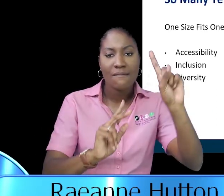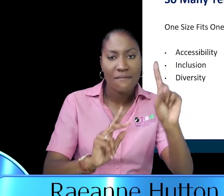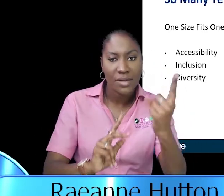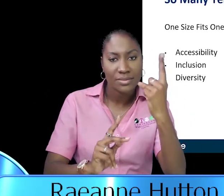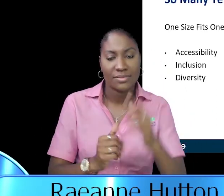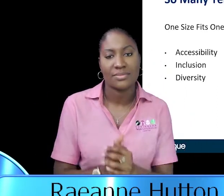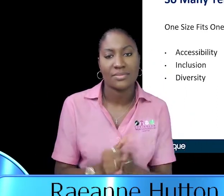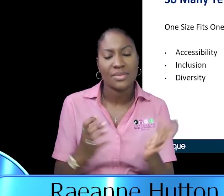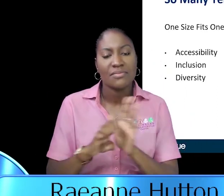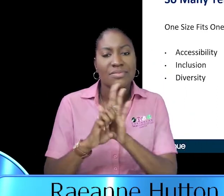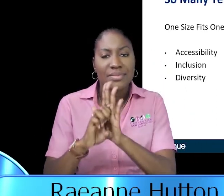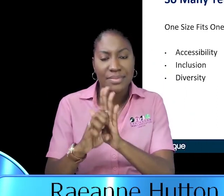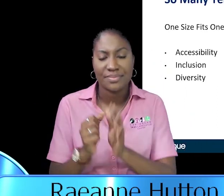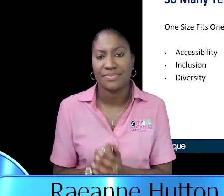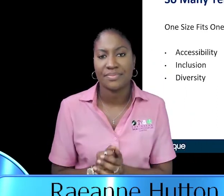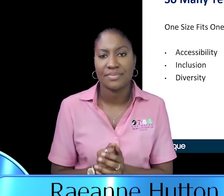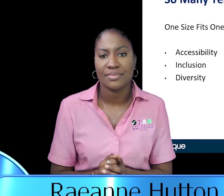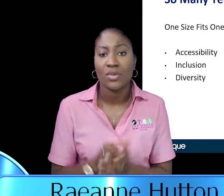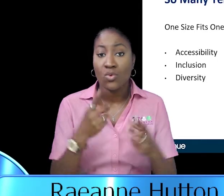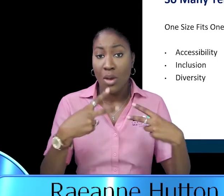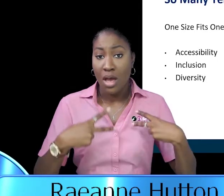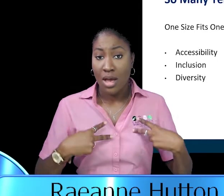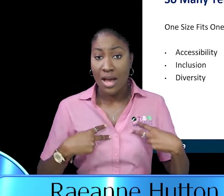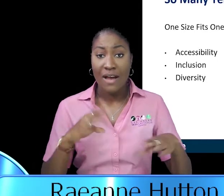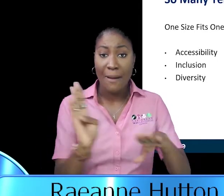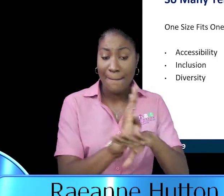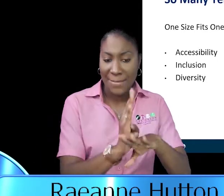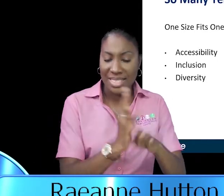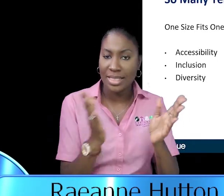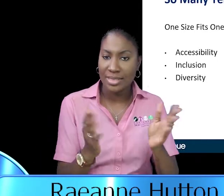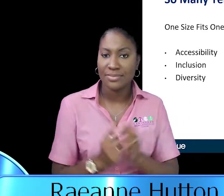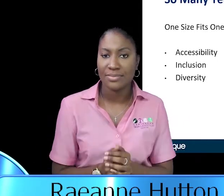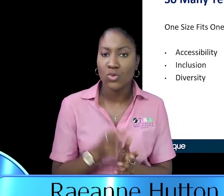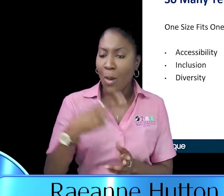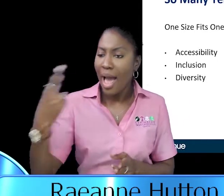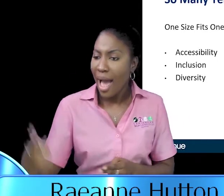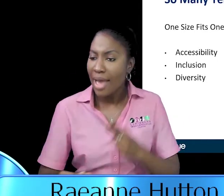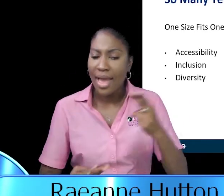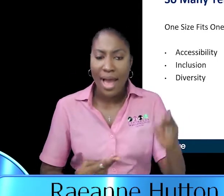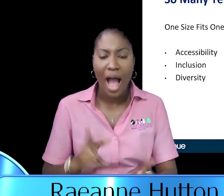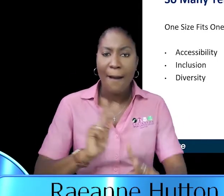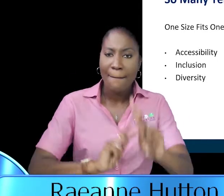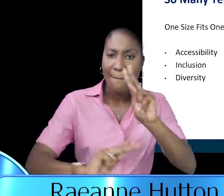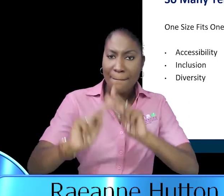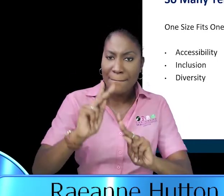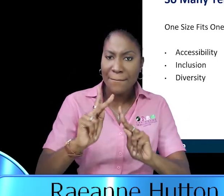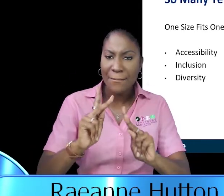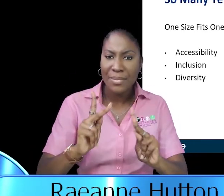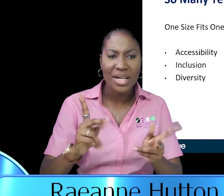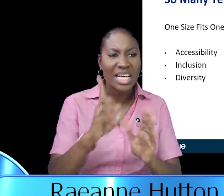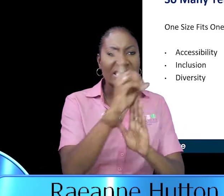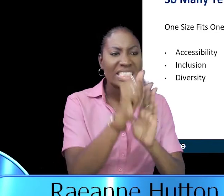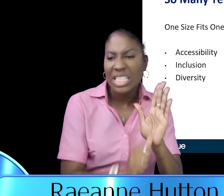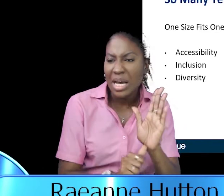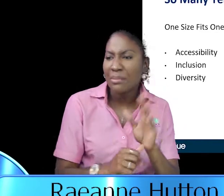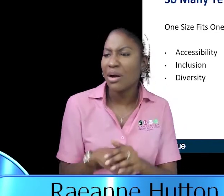And, for example, if you're a business that you hire people with disabilities or hire people with a whole range